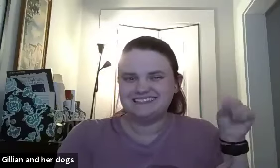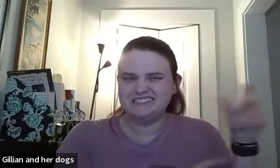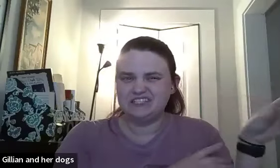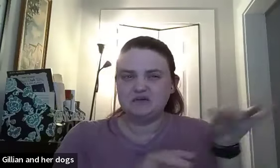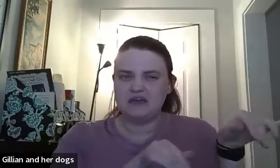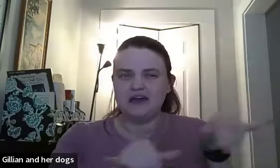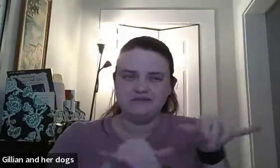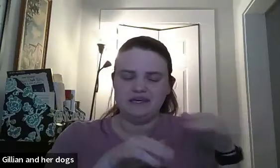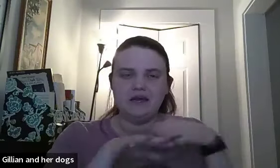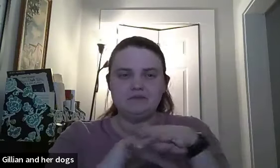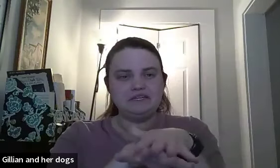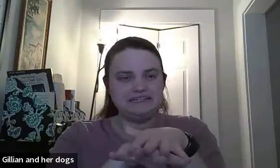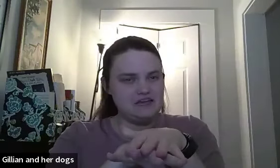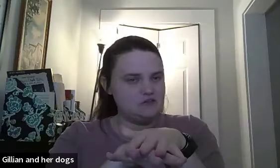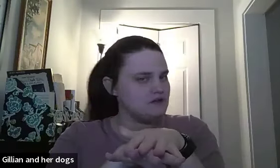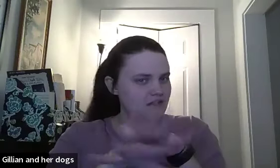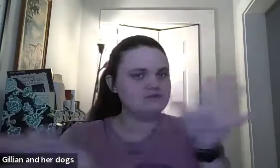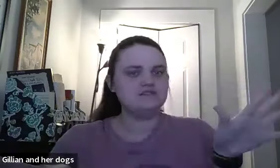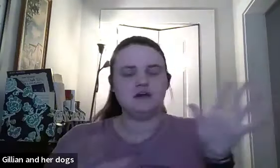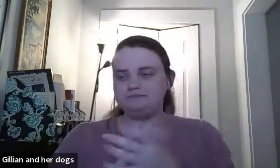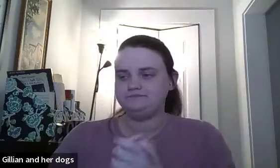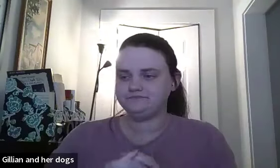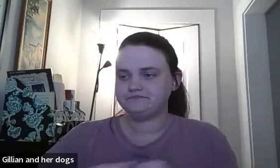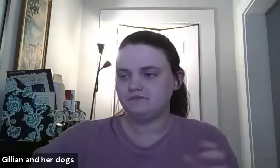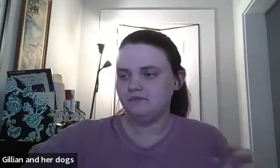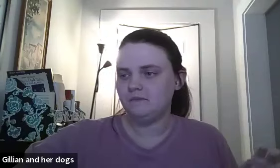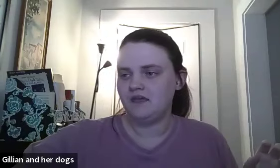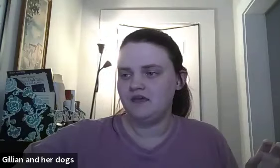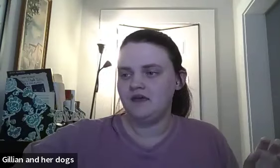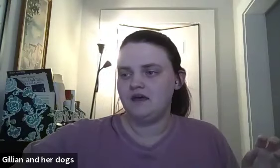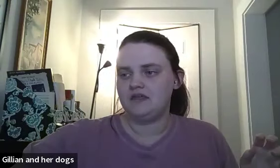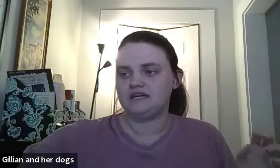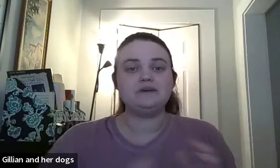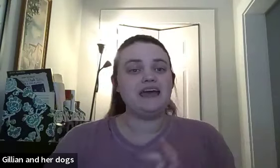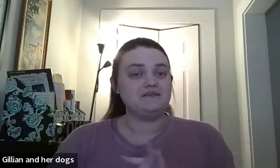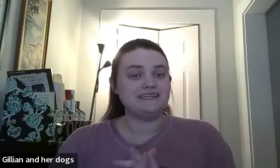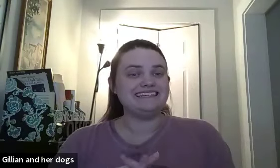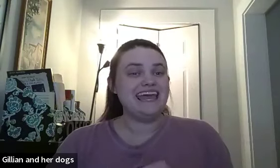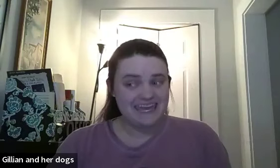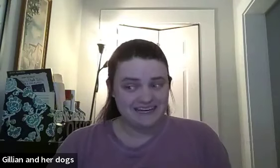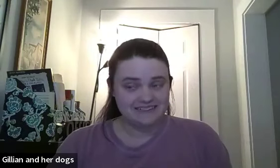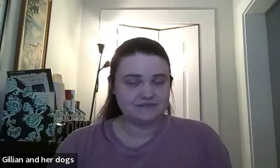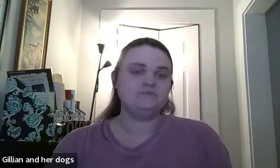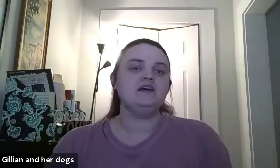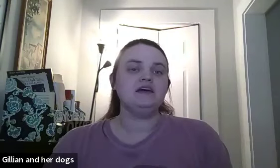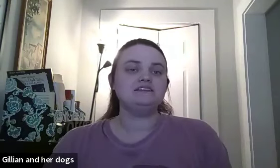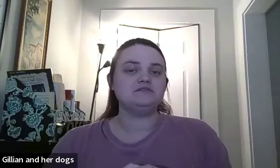yes. They can kind of blend together like that. So the next one we have is can't. And so